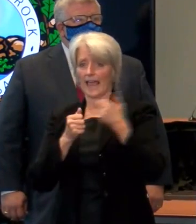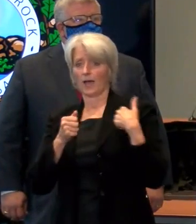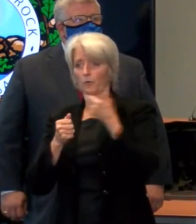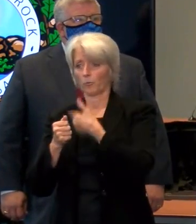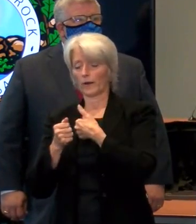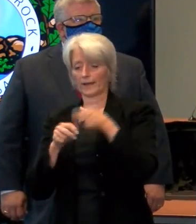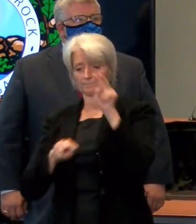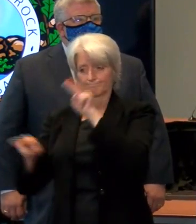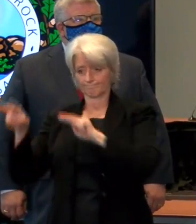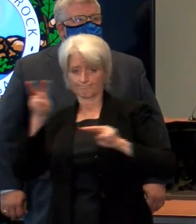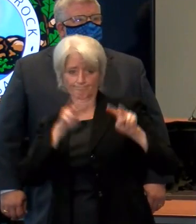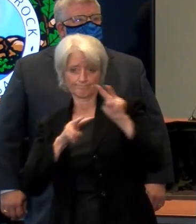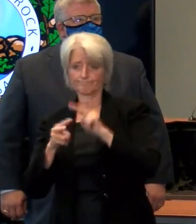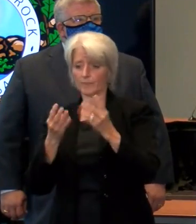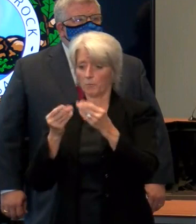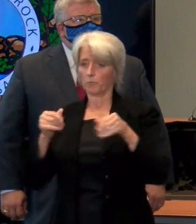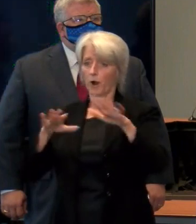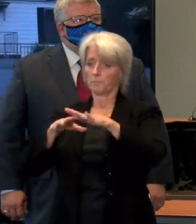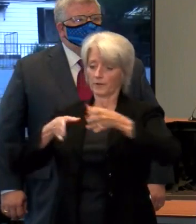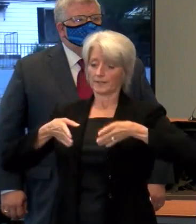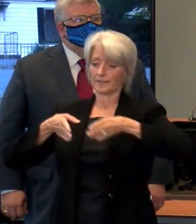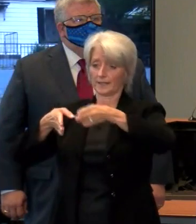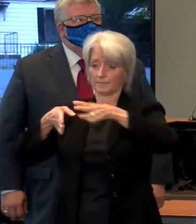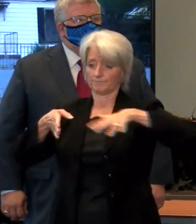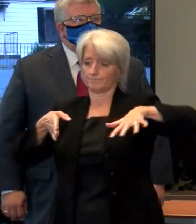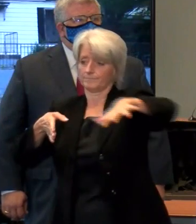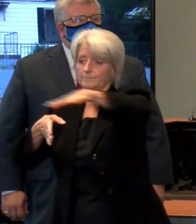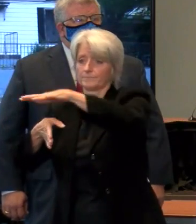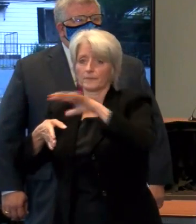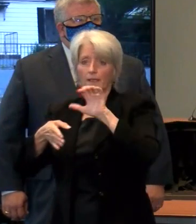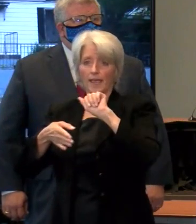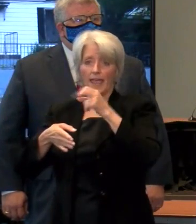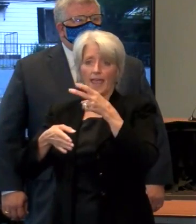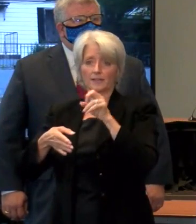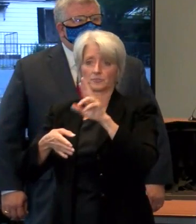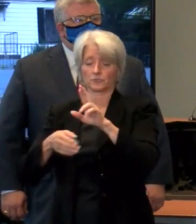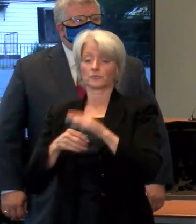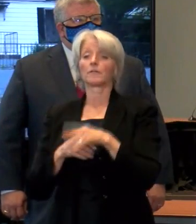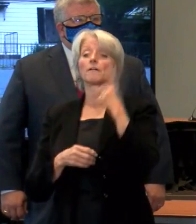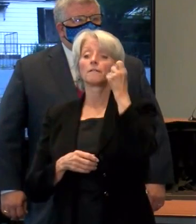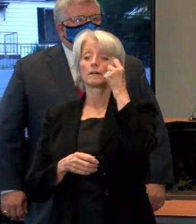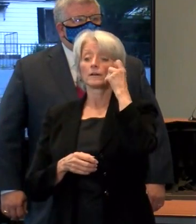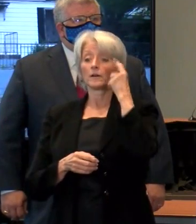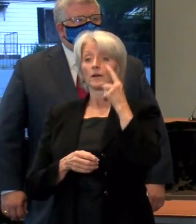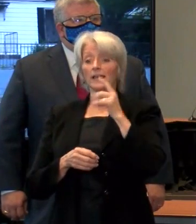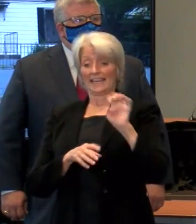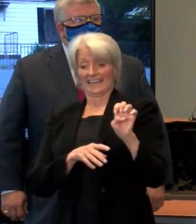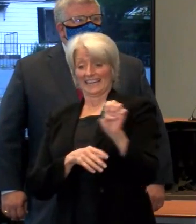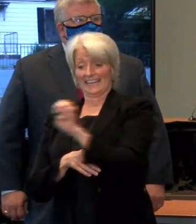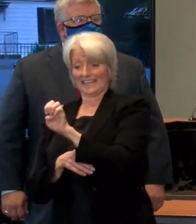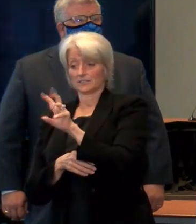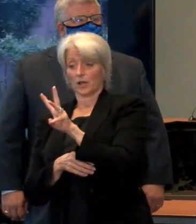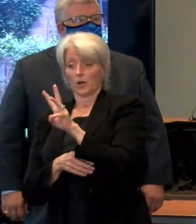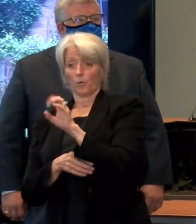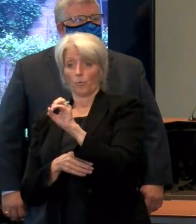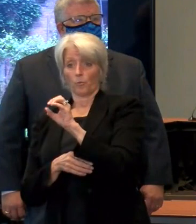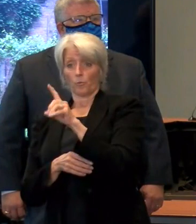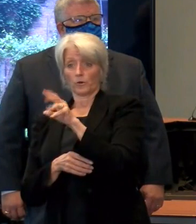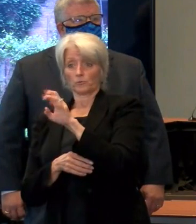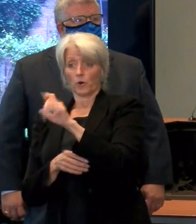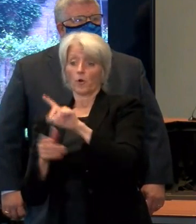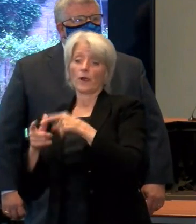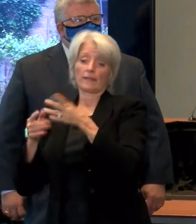Asher. And we started on the east side, which was Woodrow, and then we proceeded west